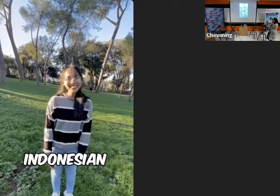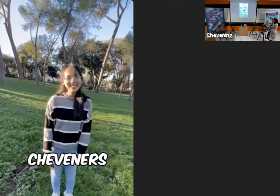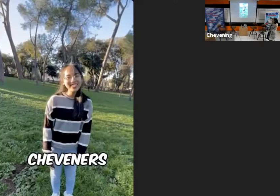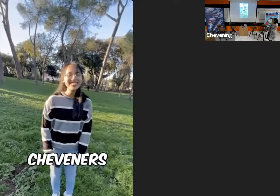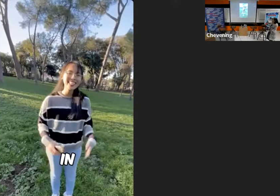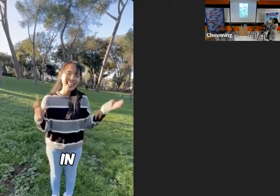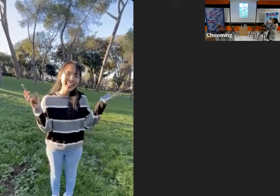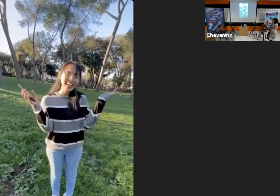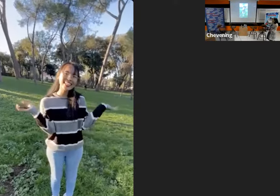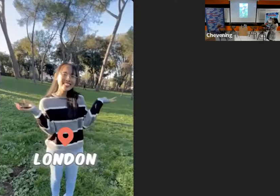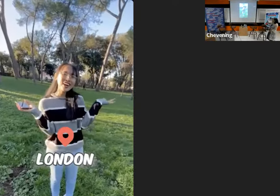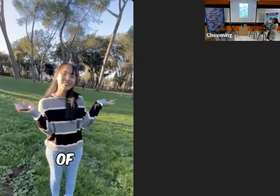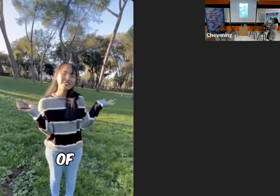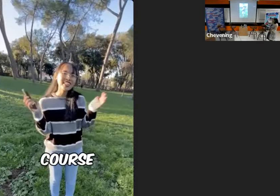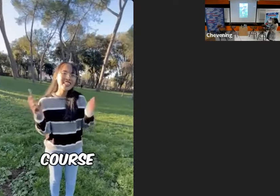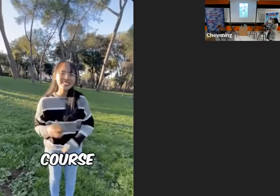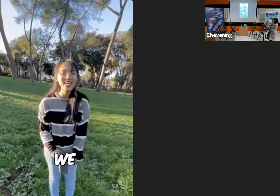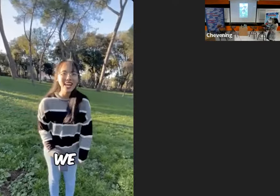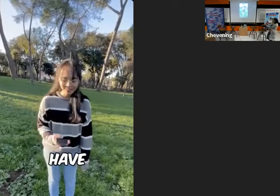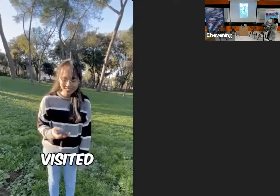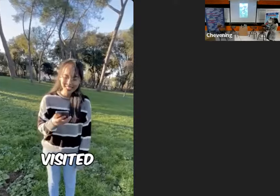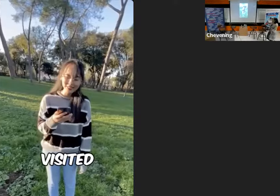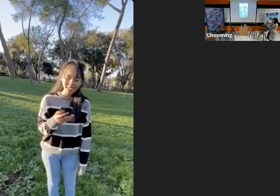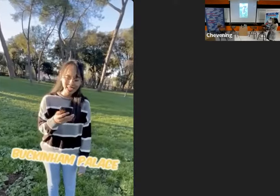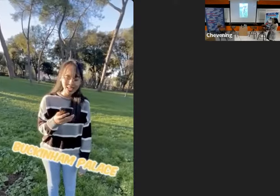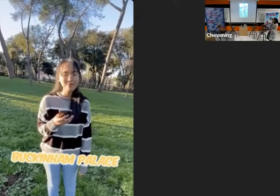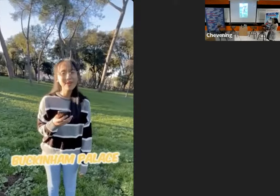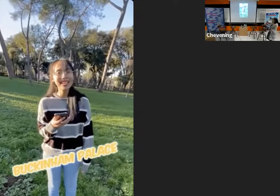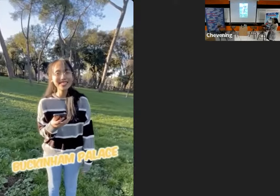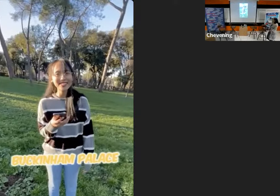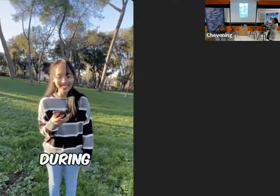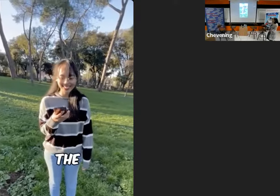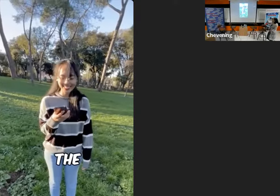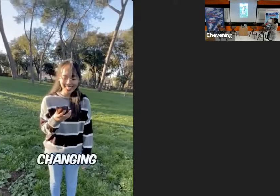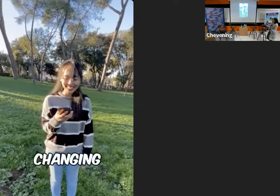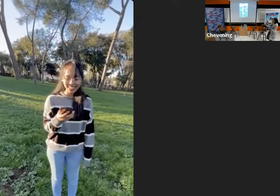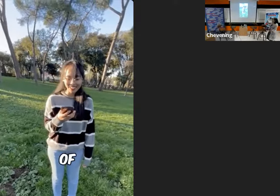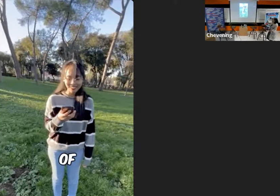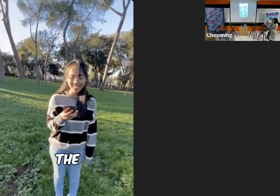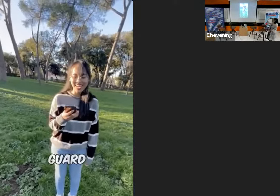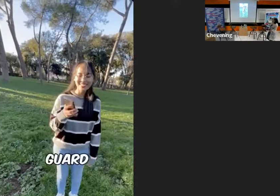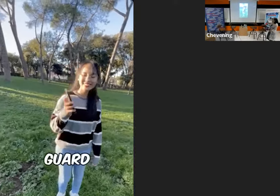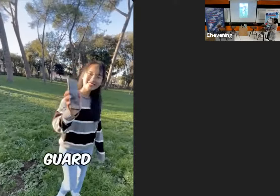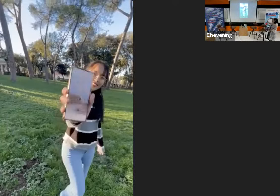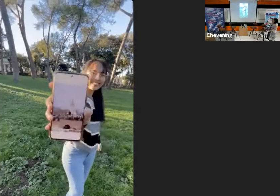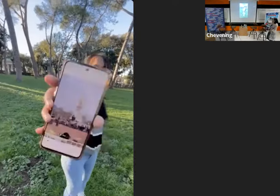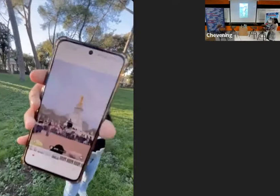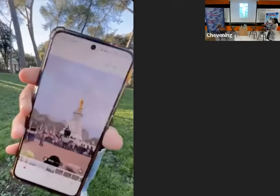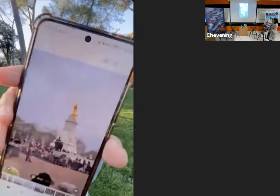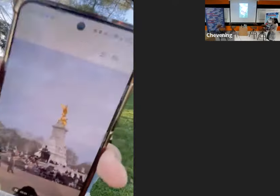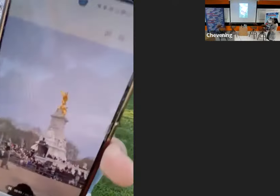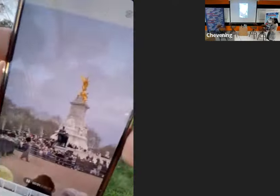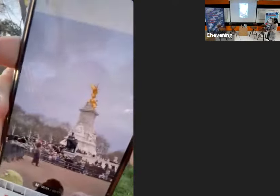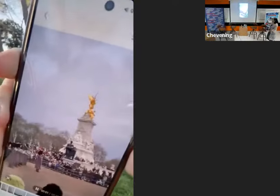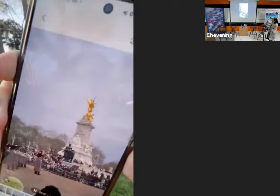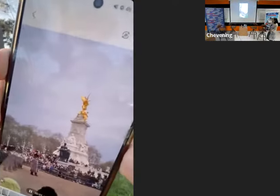are Indon in of course we have visited Pal during the changing of the